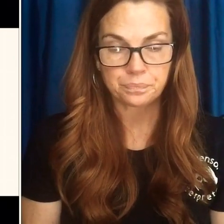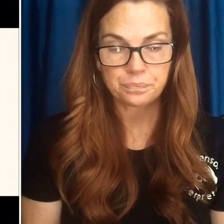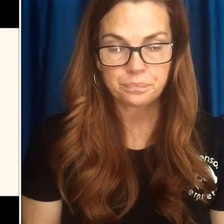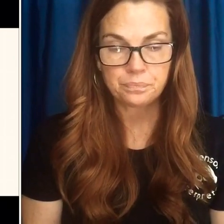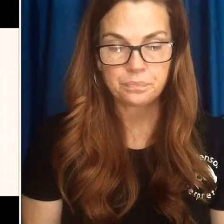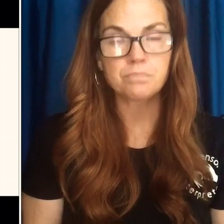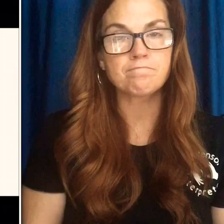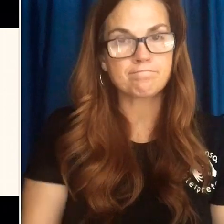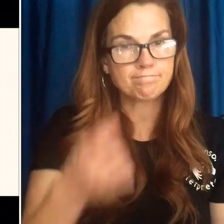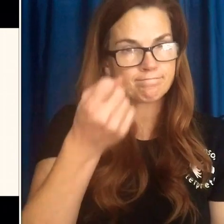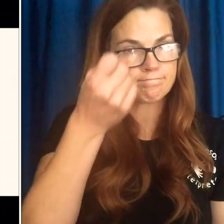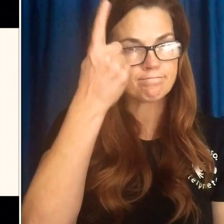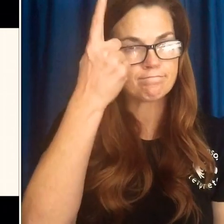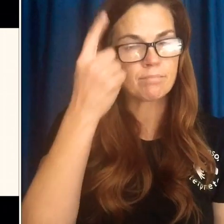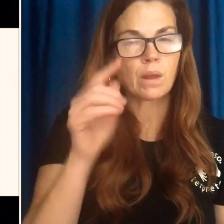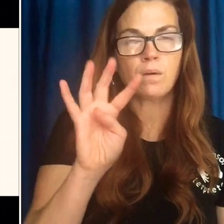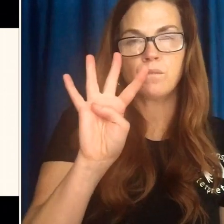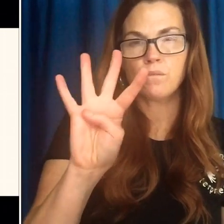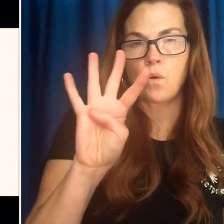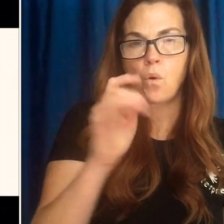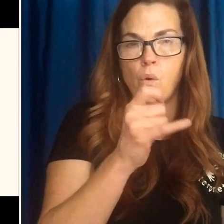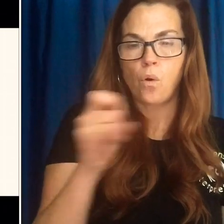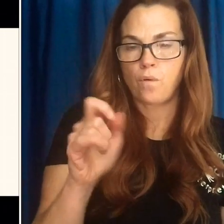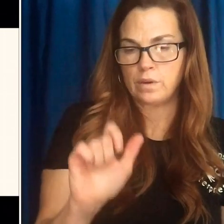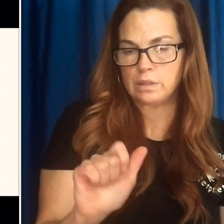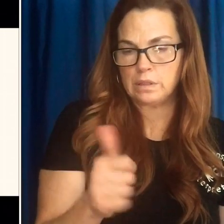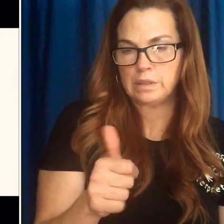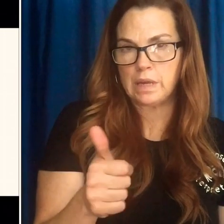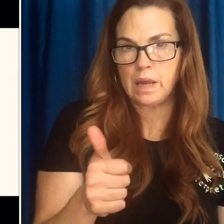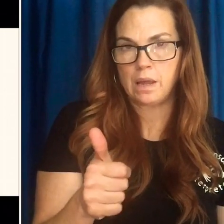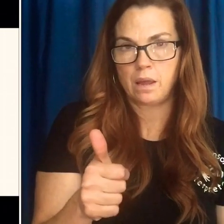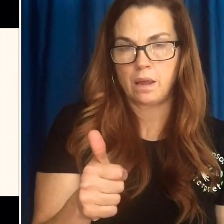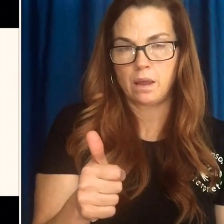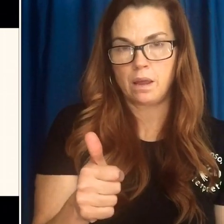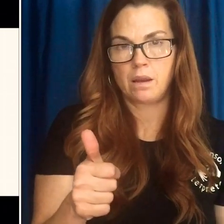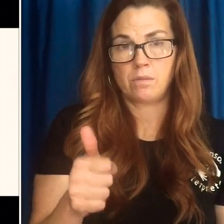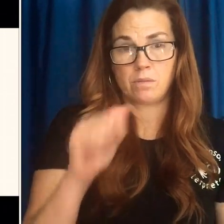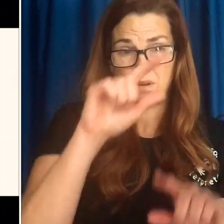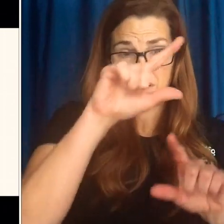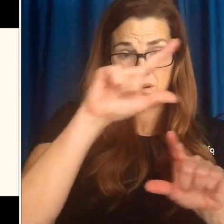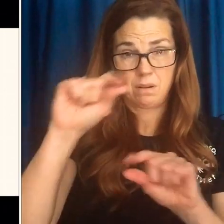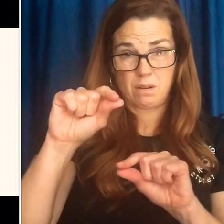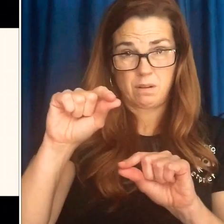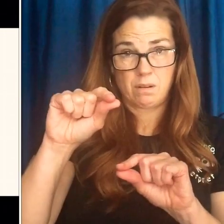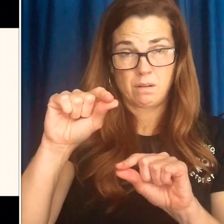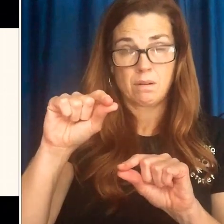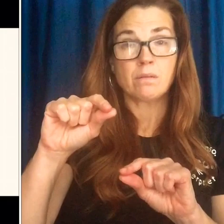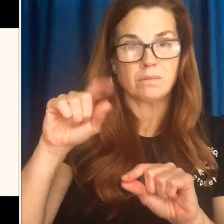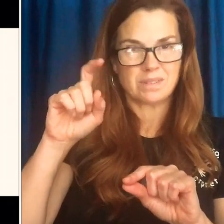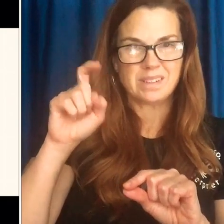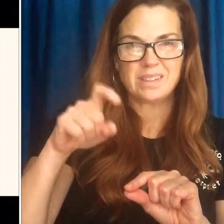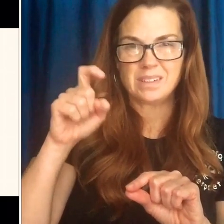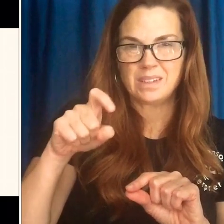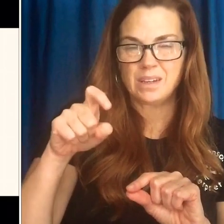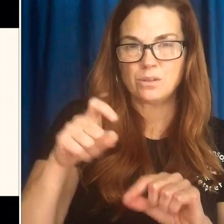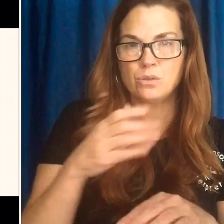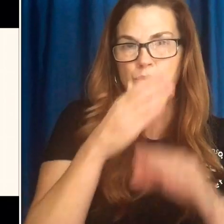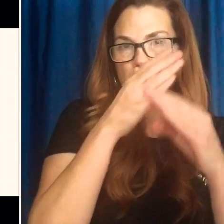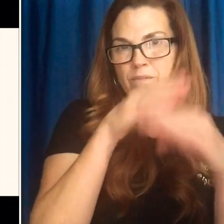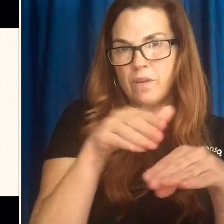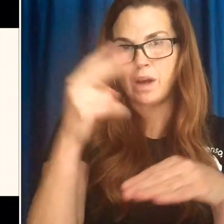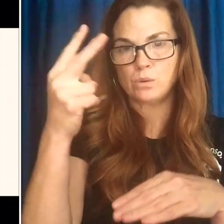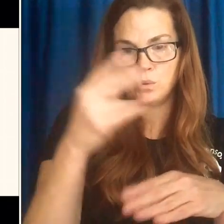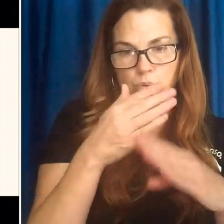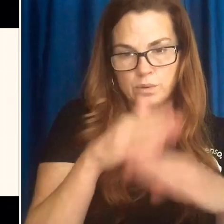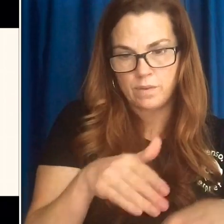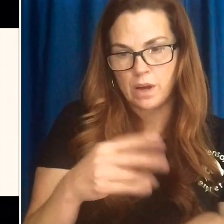Now I see that 4 and 10 both share a common factor of 2. In fact, that's the greatest common